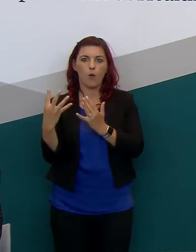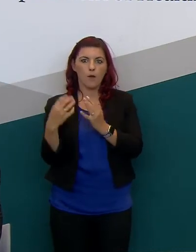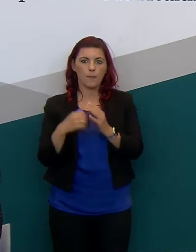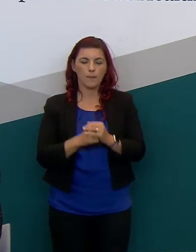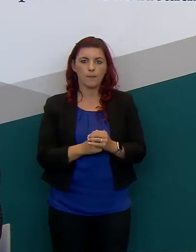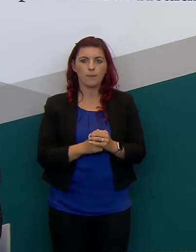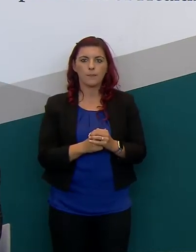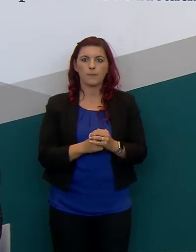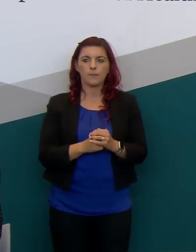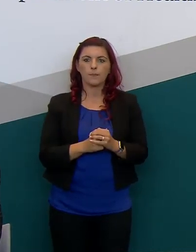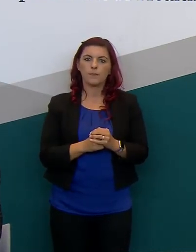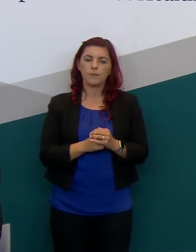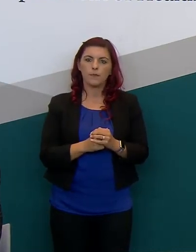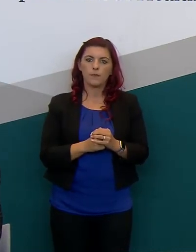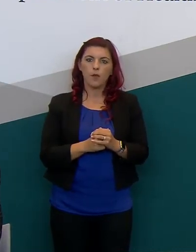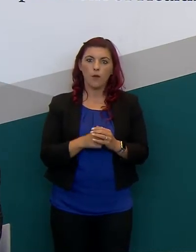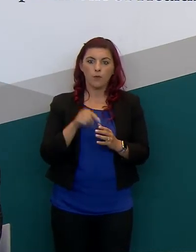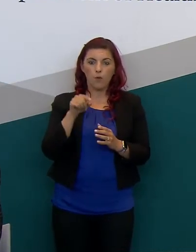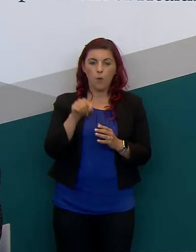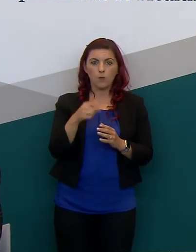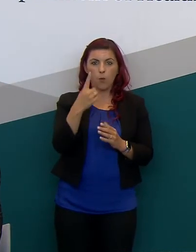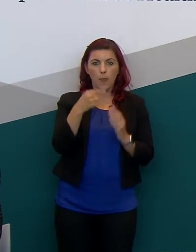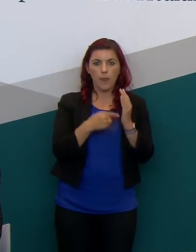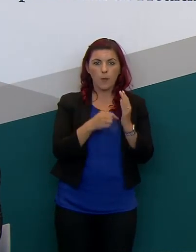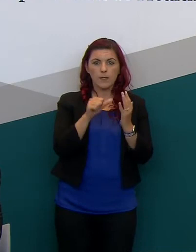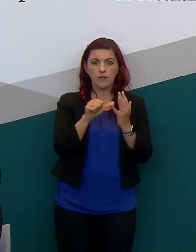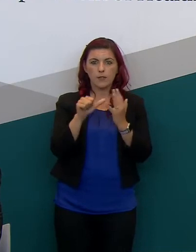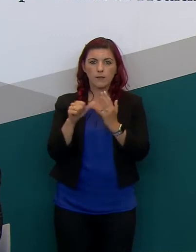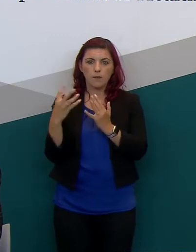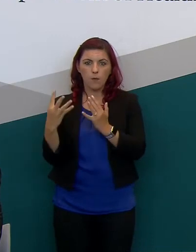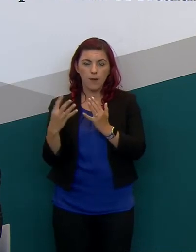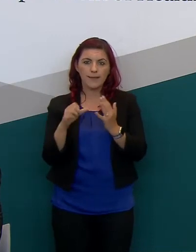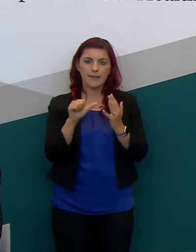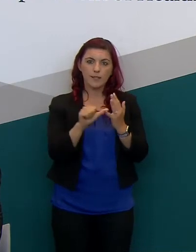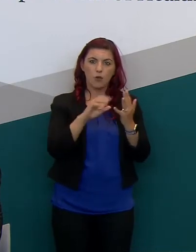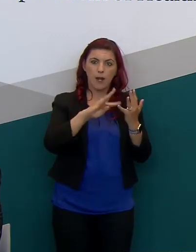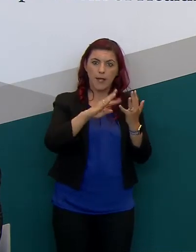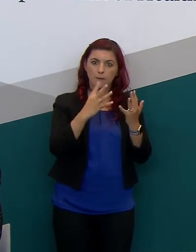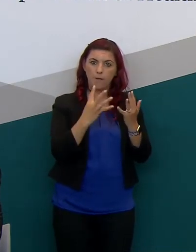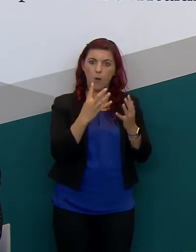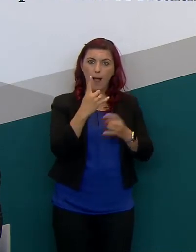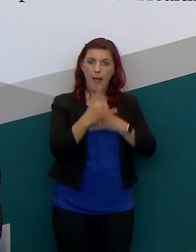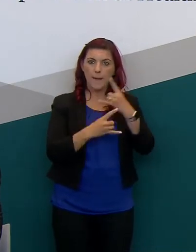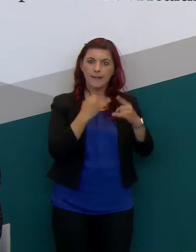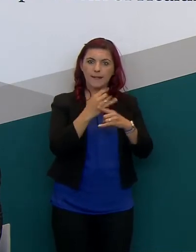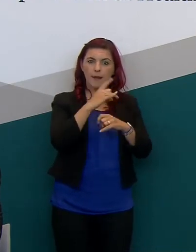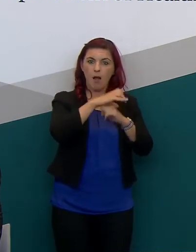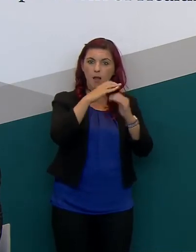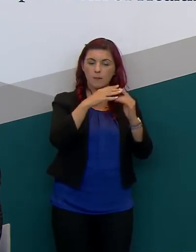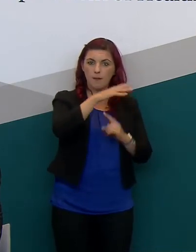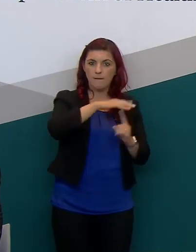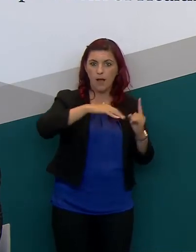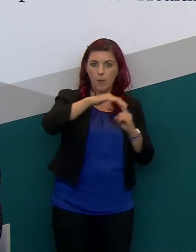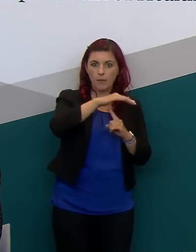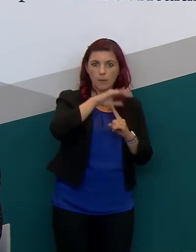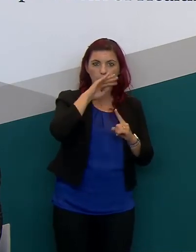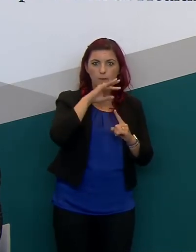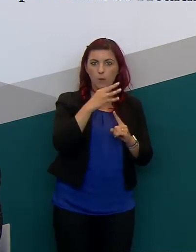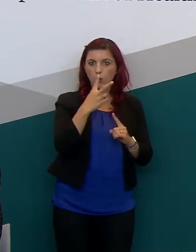1,664,1664. Of those 1,664, 694 of those deaths occurred in a hospital environment, that's